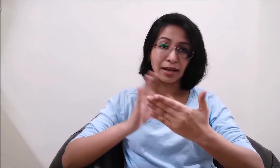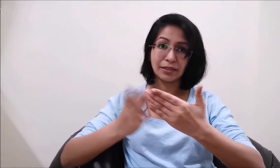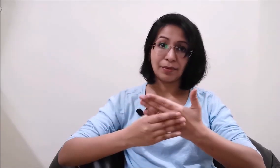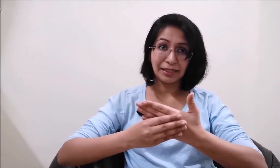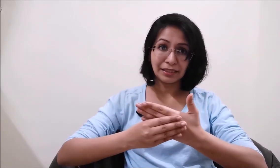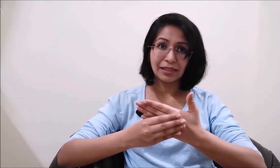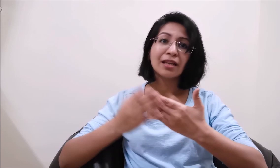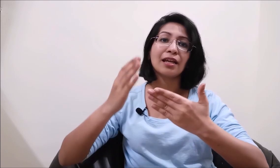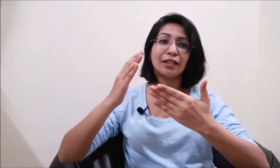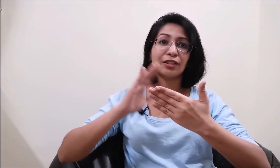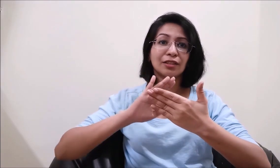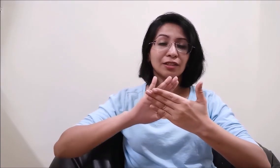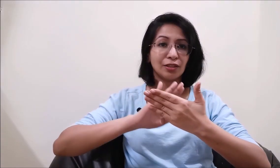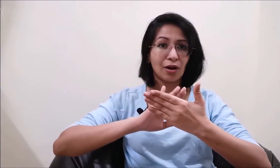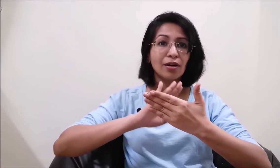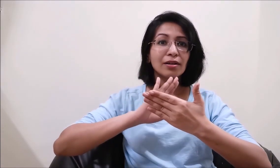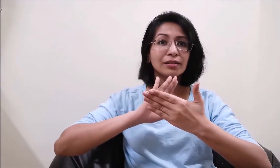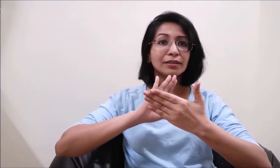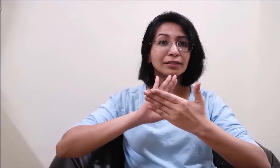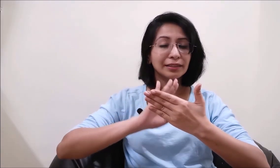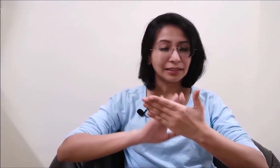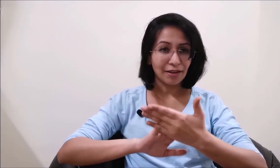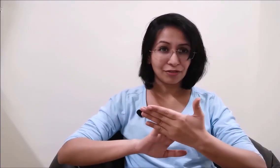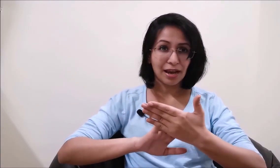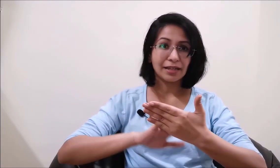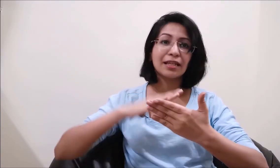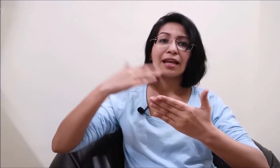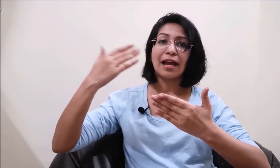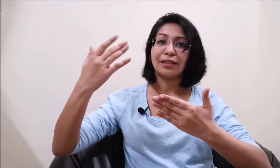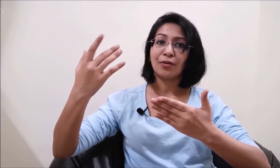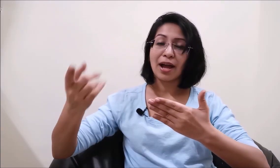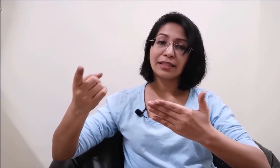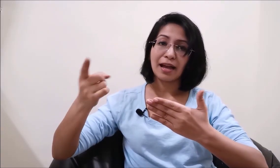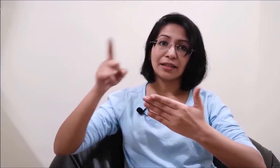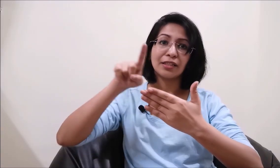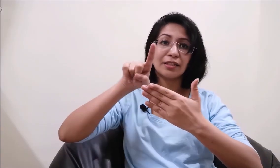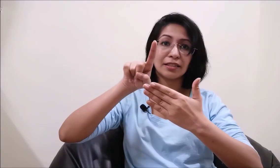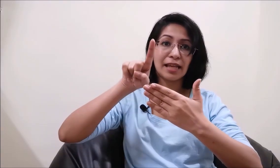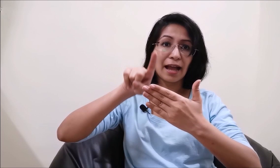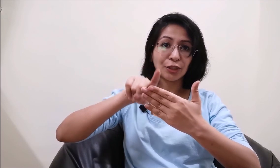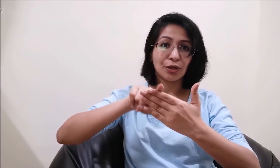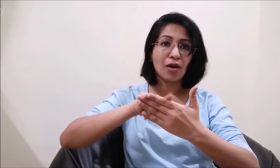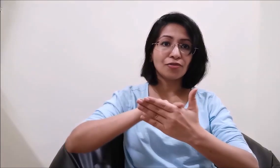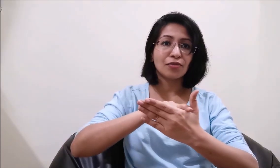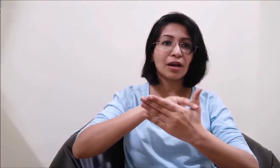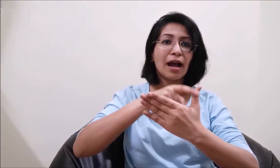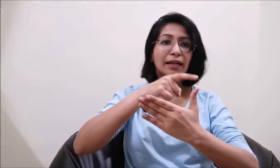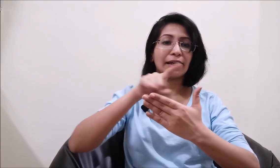as a base, is your left hand, and the right hand does the action of